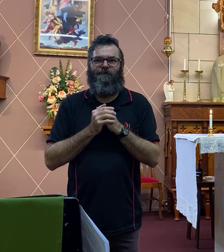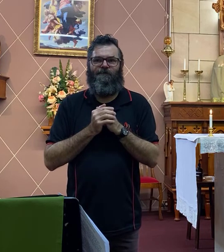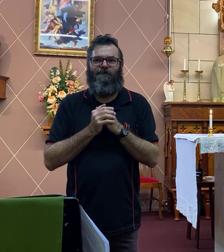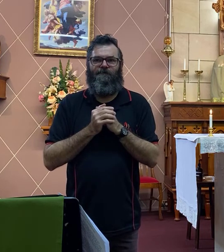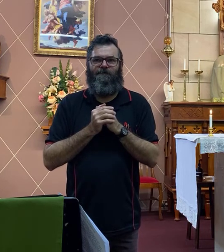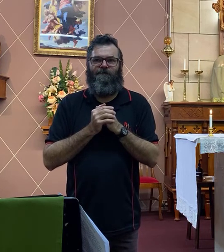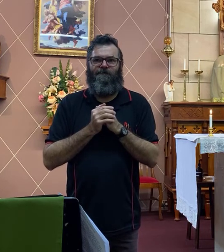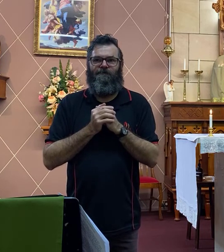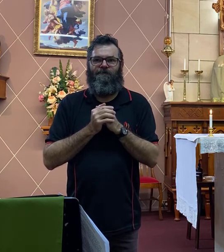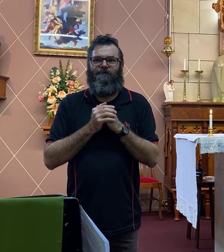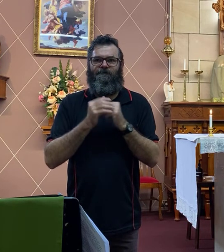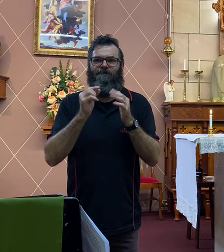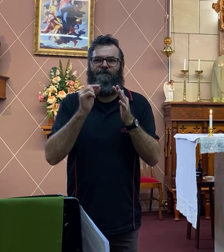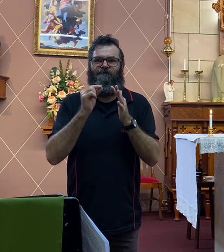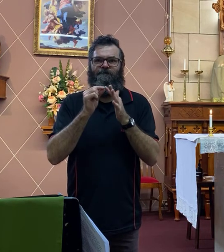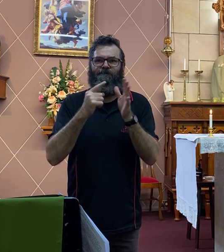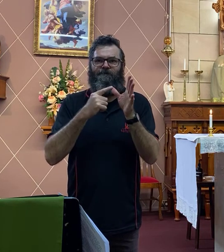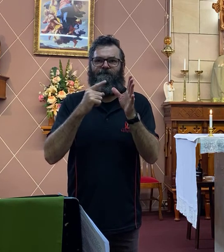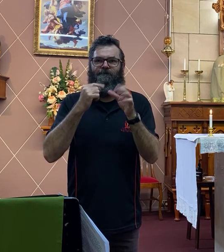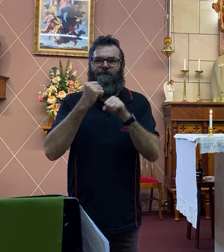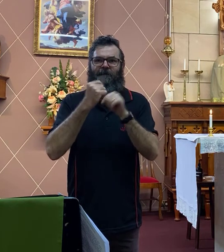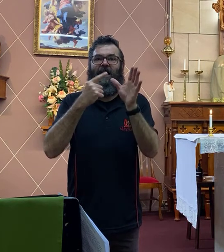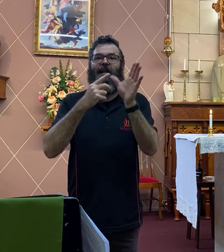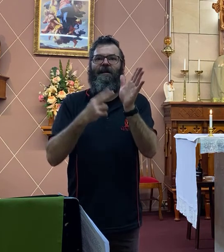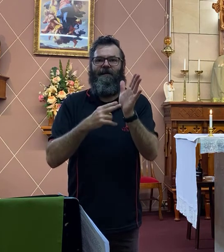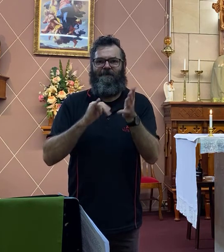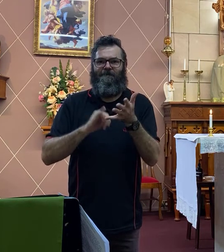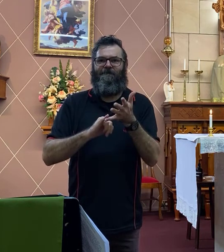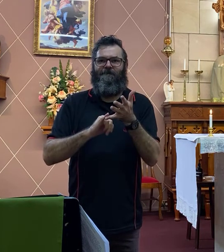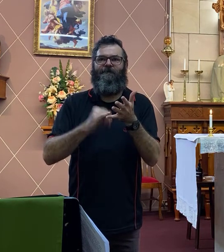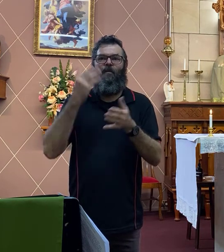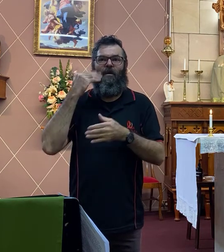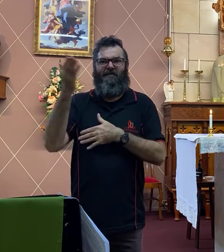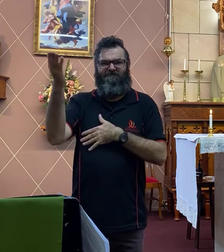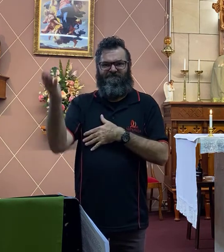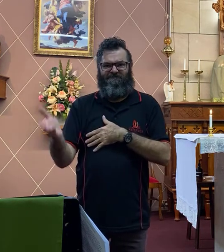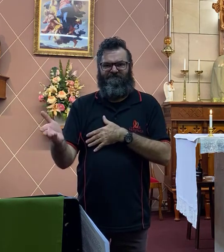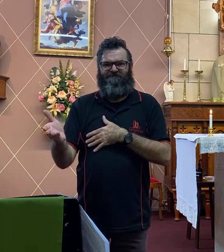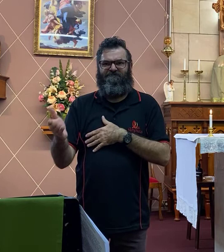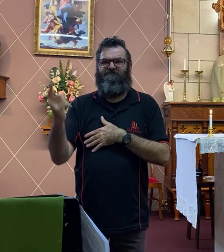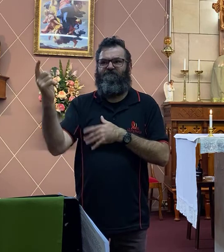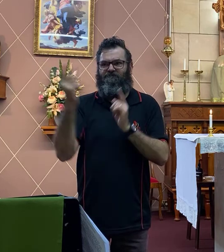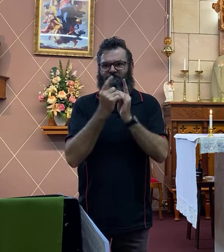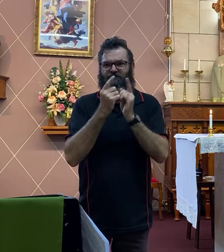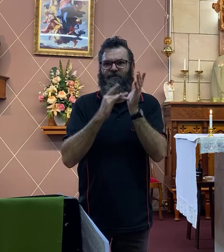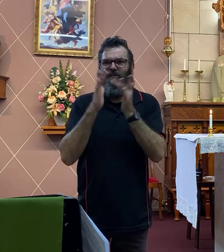a pagan woman came to Jesus and wanted him to help her daughter.